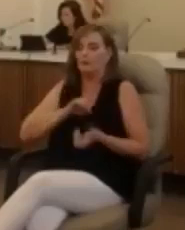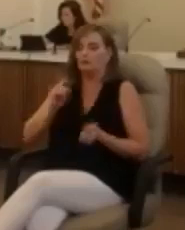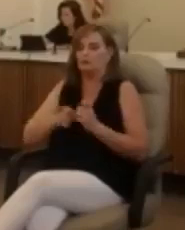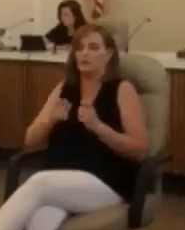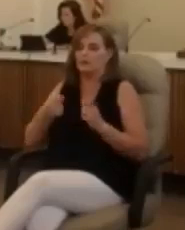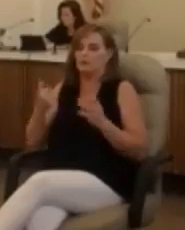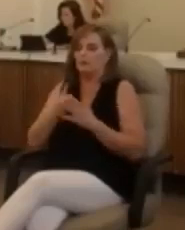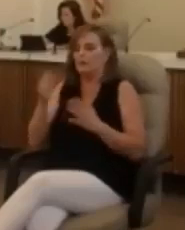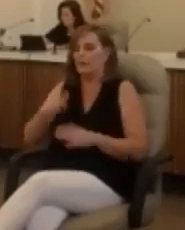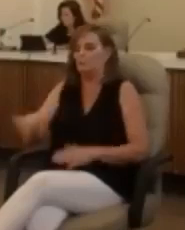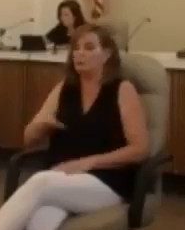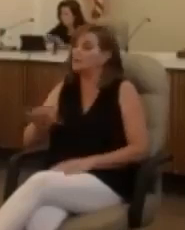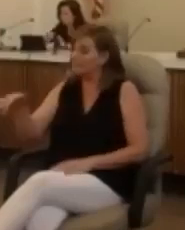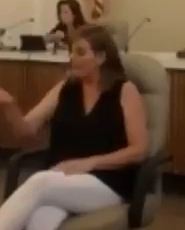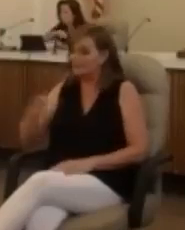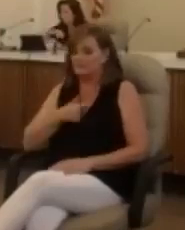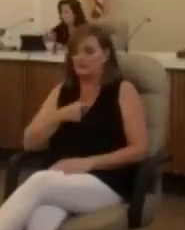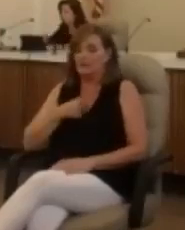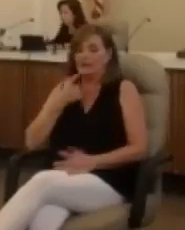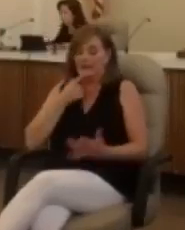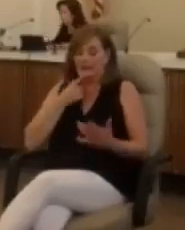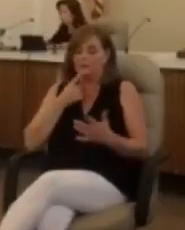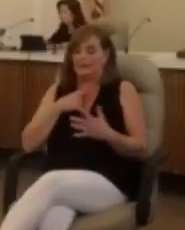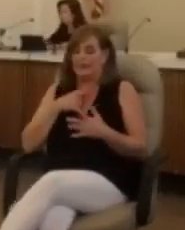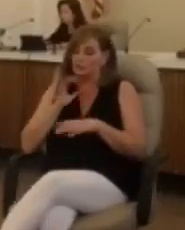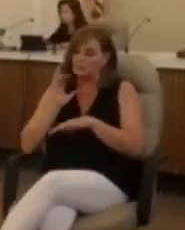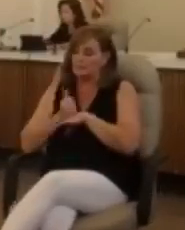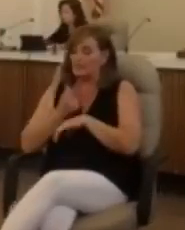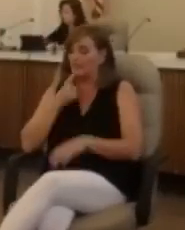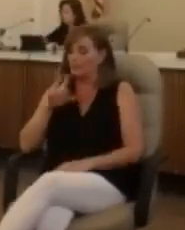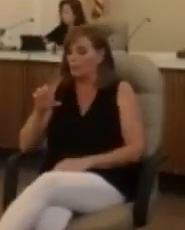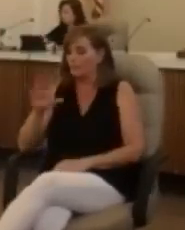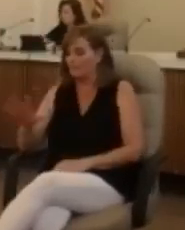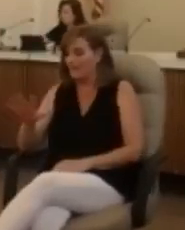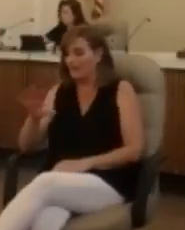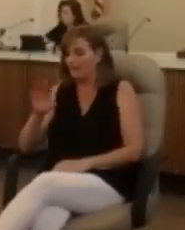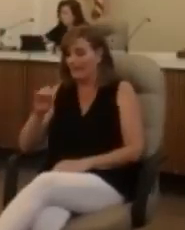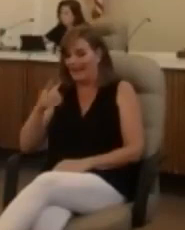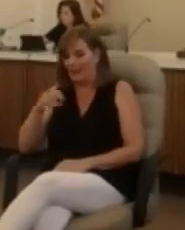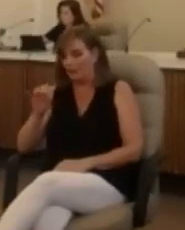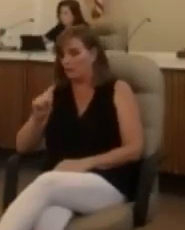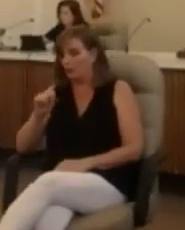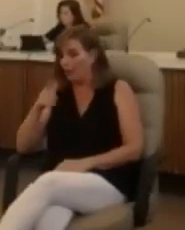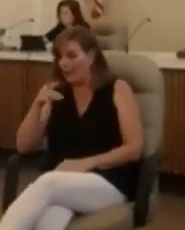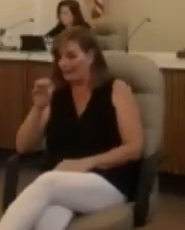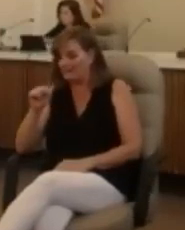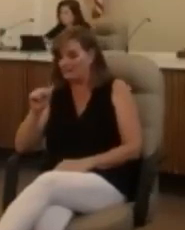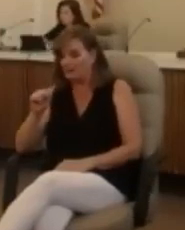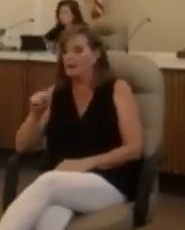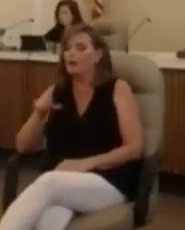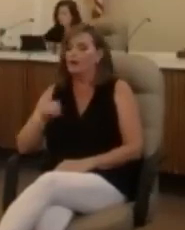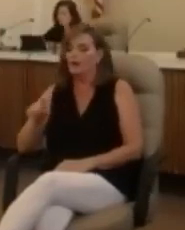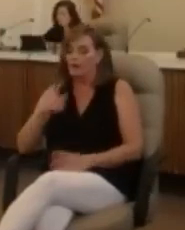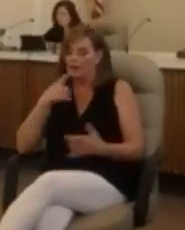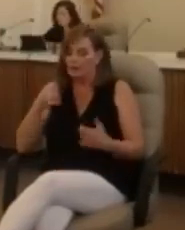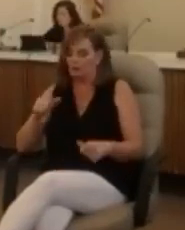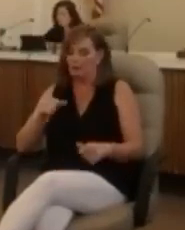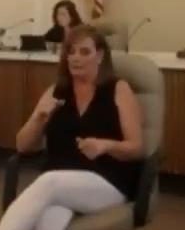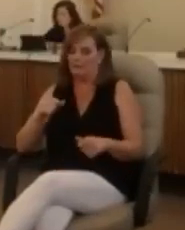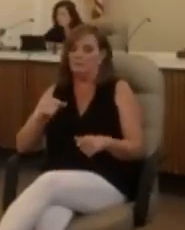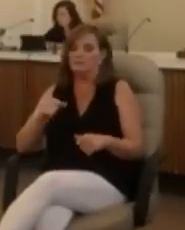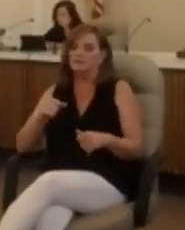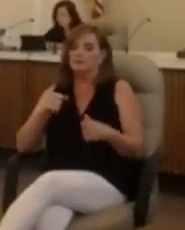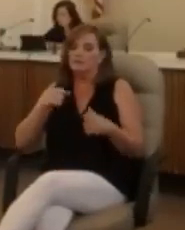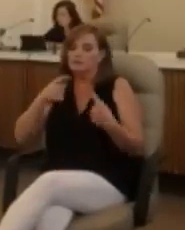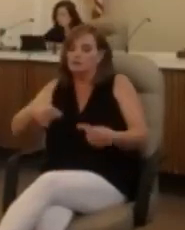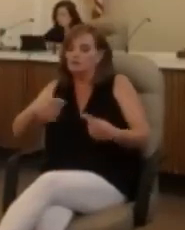zoned for 5-acre lots for a reason, and those people on Ward Hill had to get homes with 5-acre lots. They tried to fight it, and because they didn't